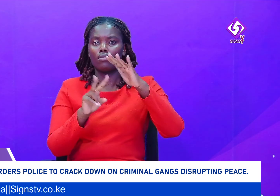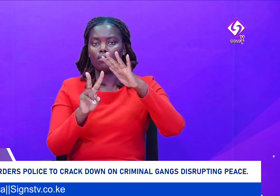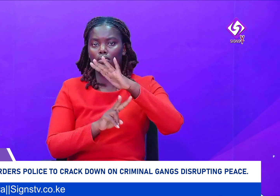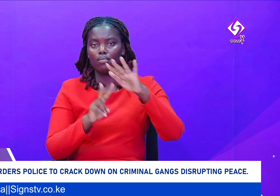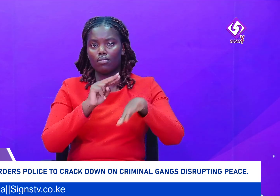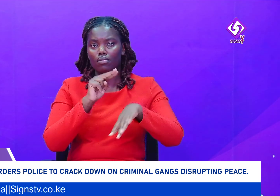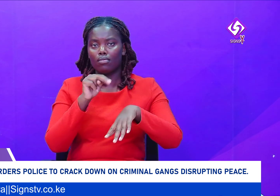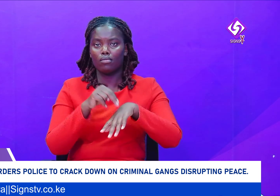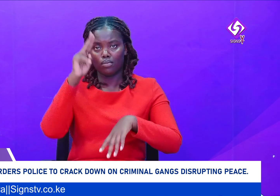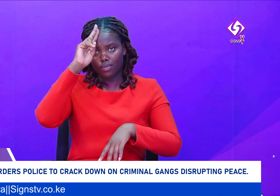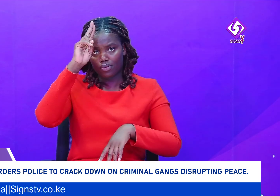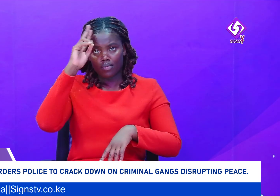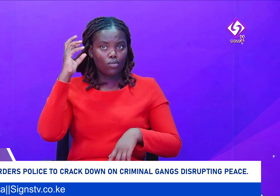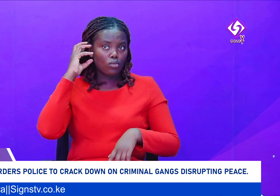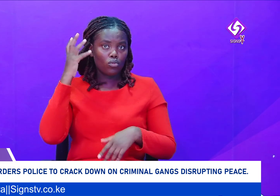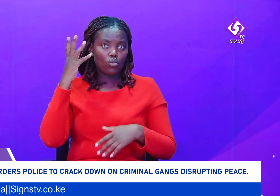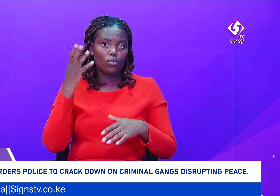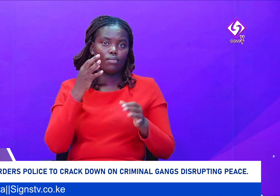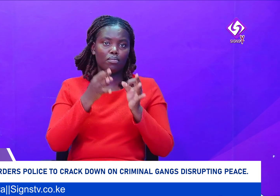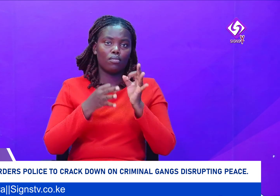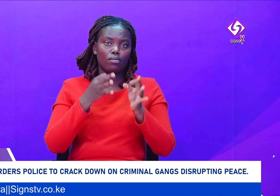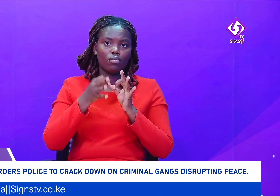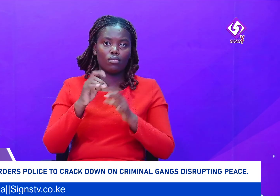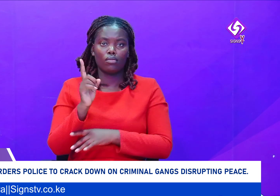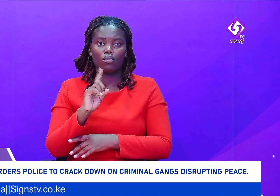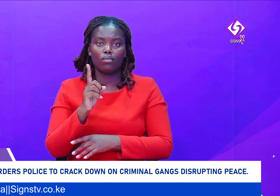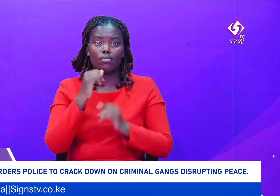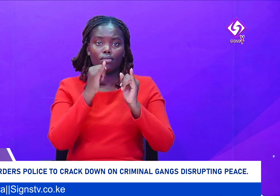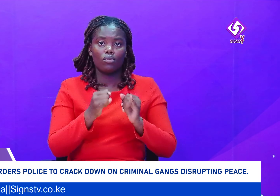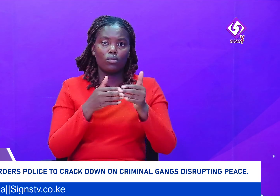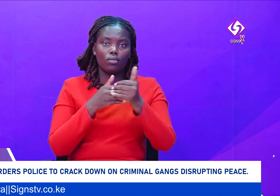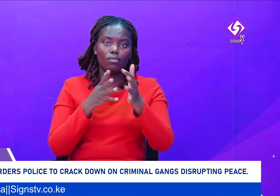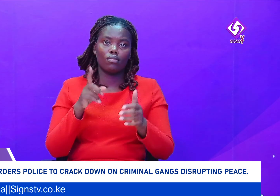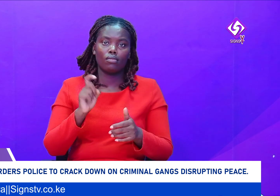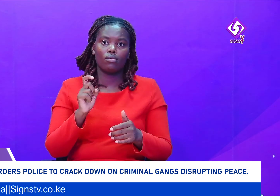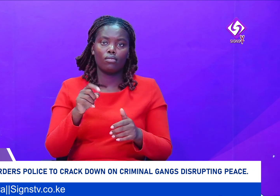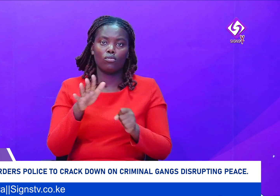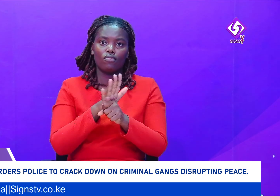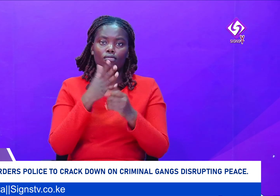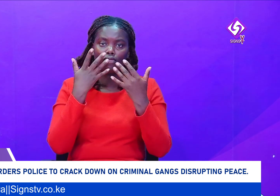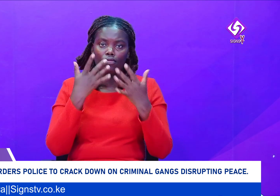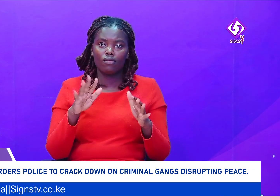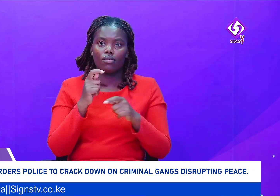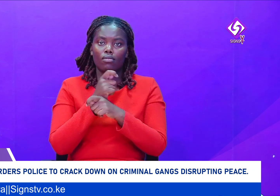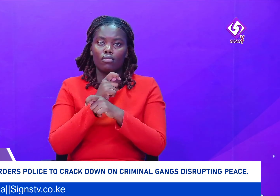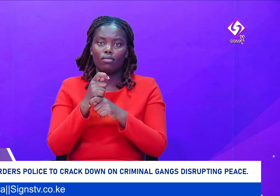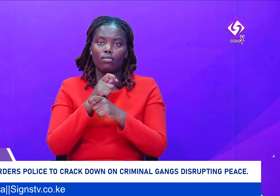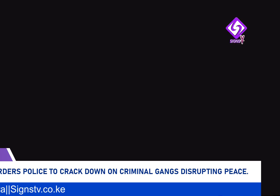1,837 chiefs and their deputies at the National Police College, Embakasi, Nairobi. The new leaders have